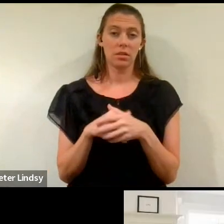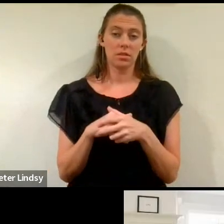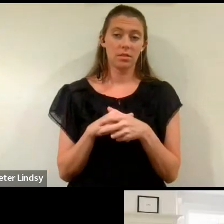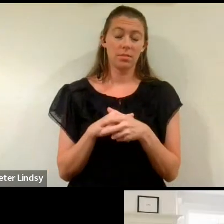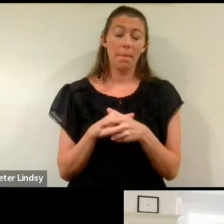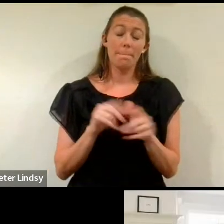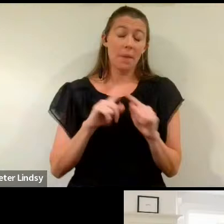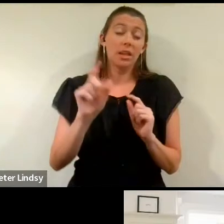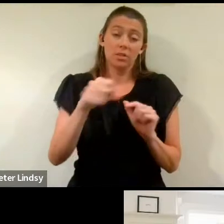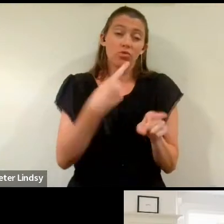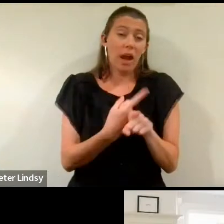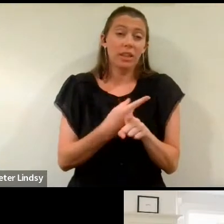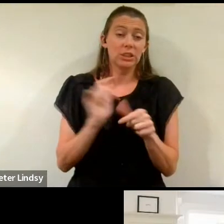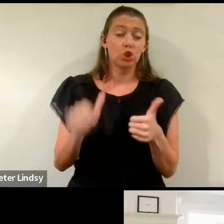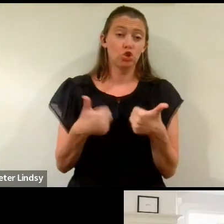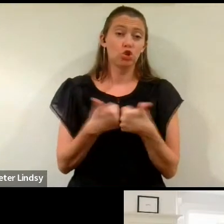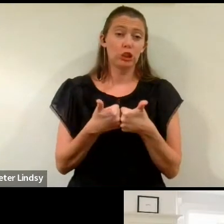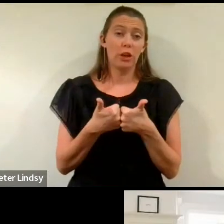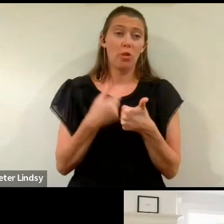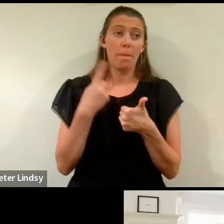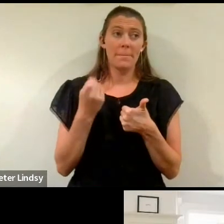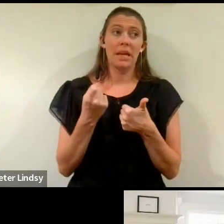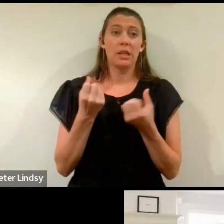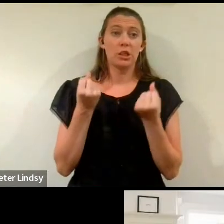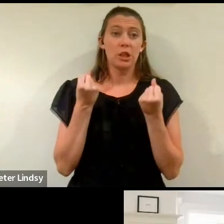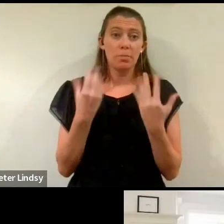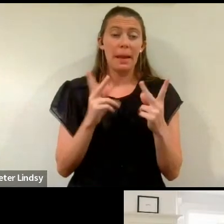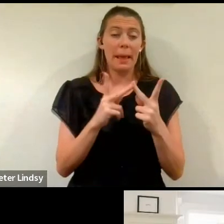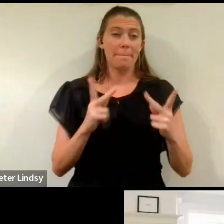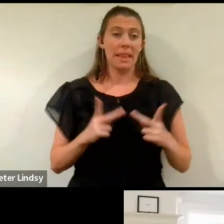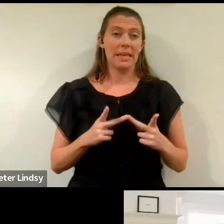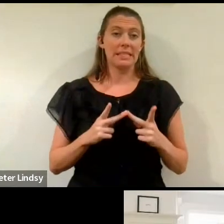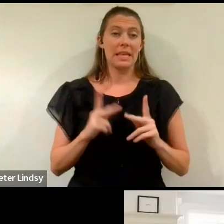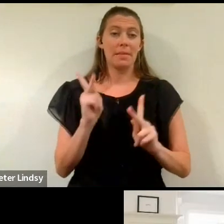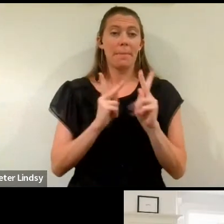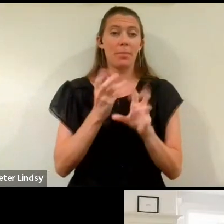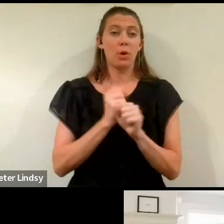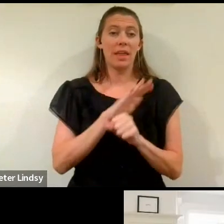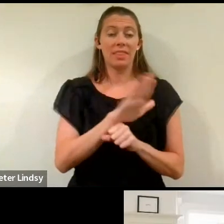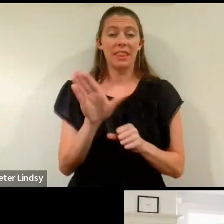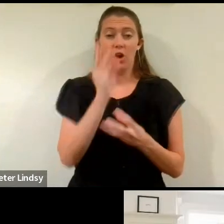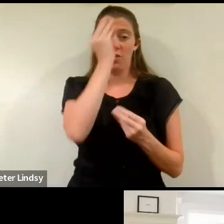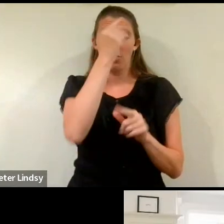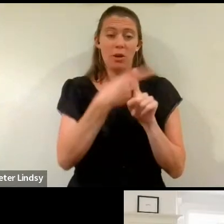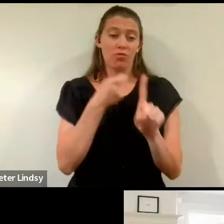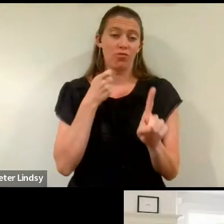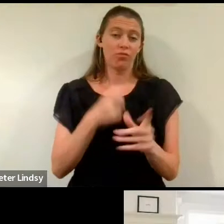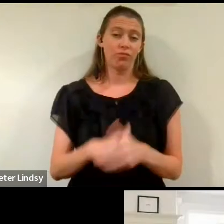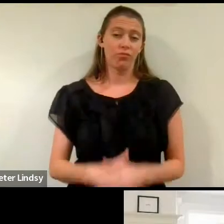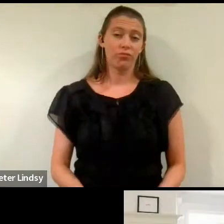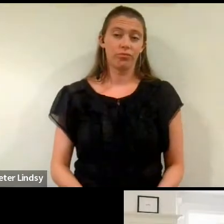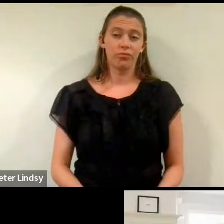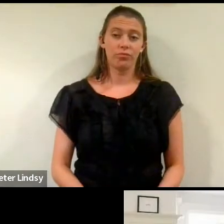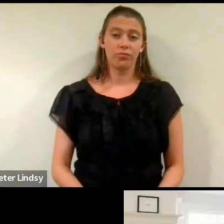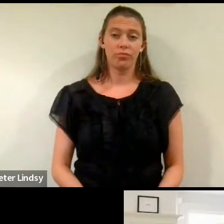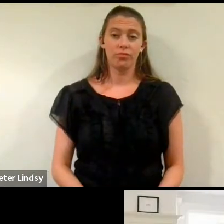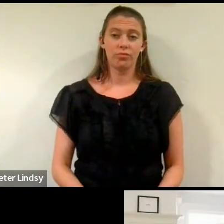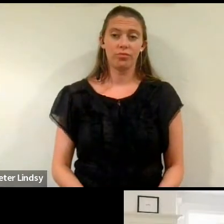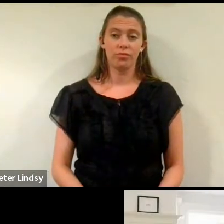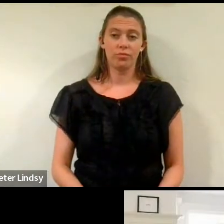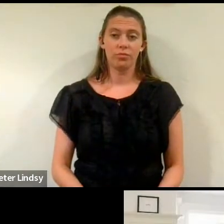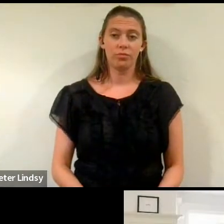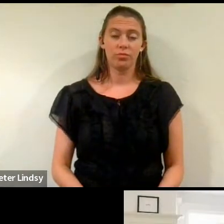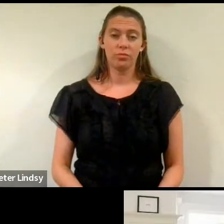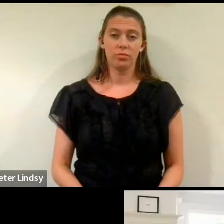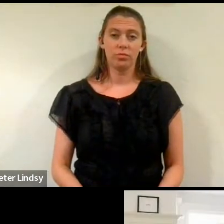because messages come from so many different sources here, but thank you for that. And I do want to